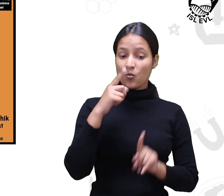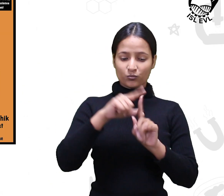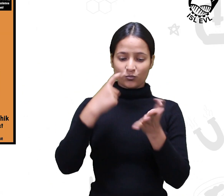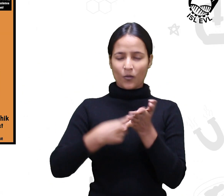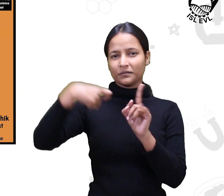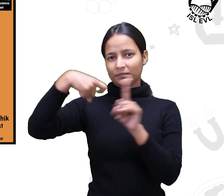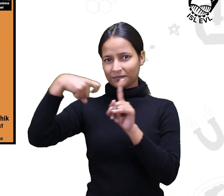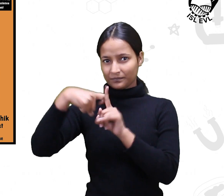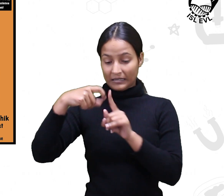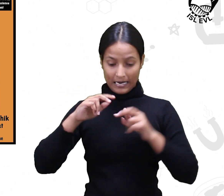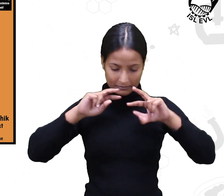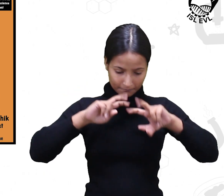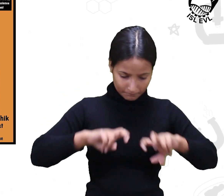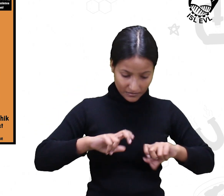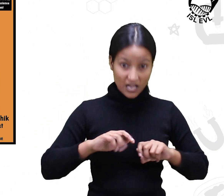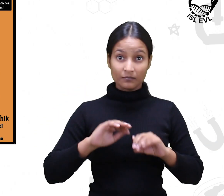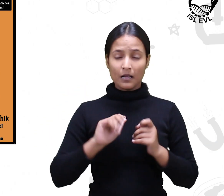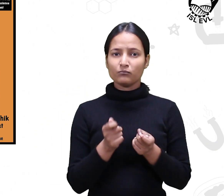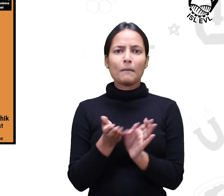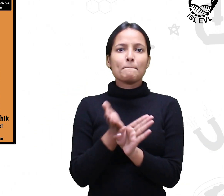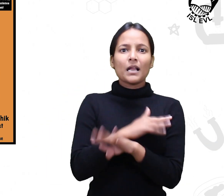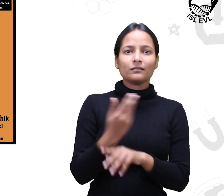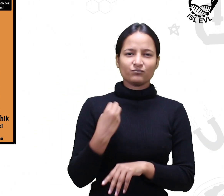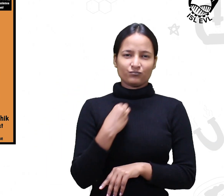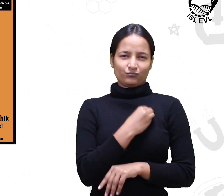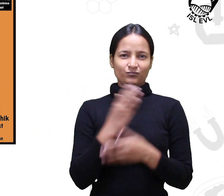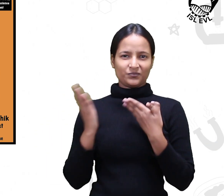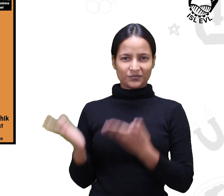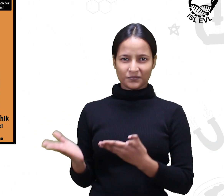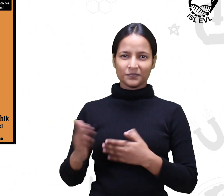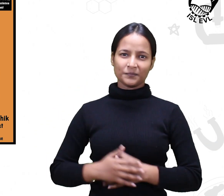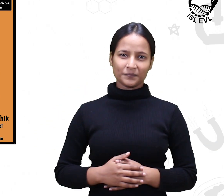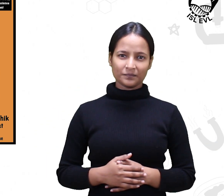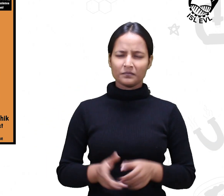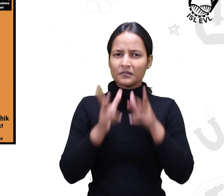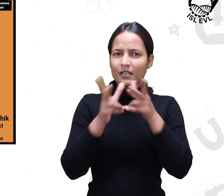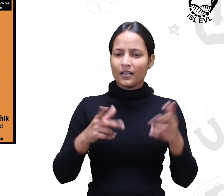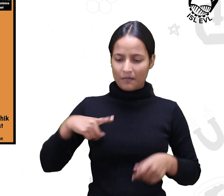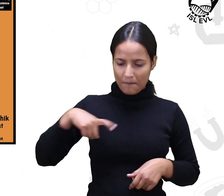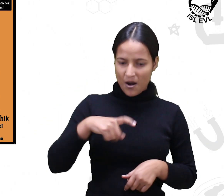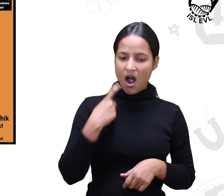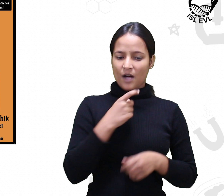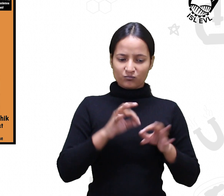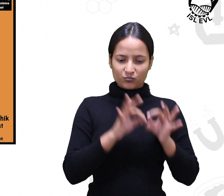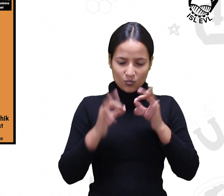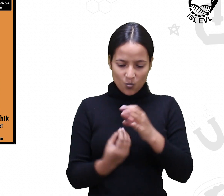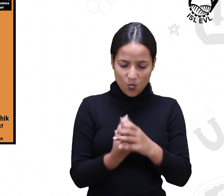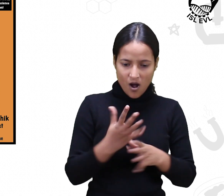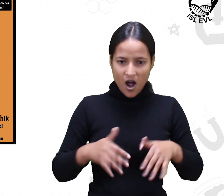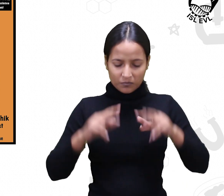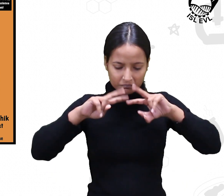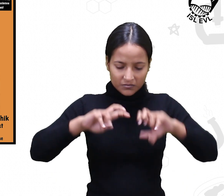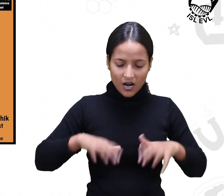physician turned scientist, to discuss how researchers study different microbes of mouth in lab.